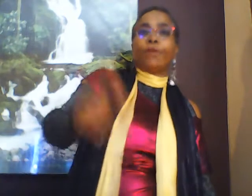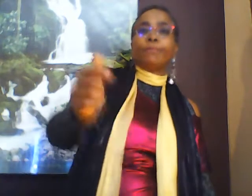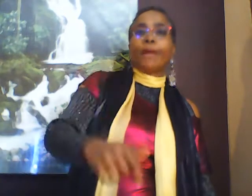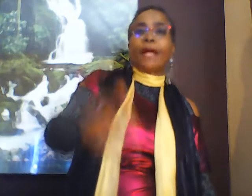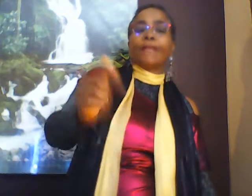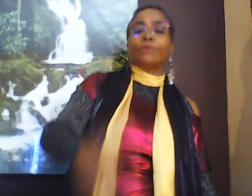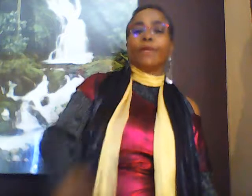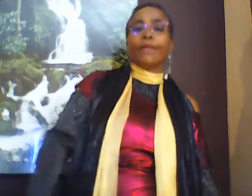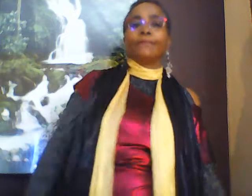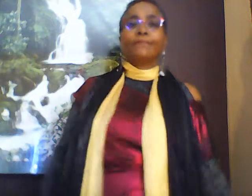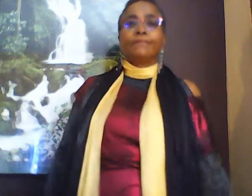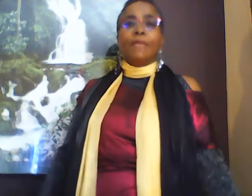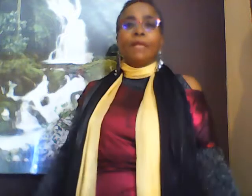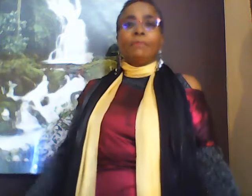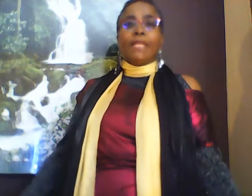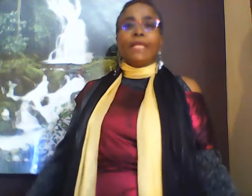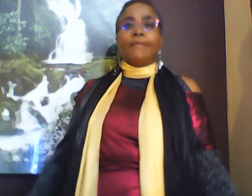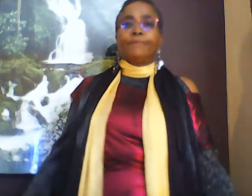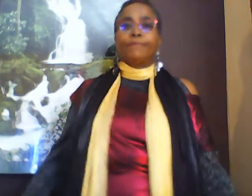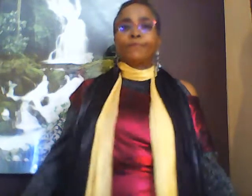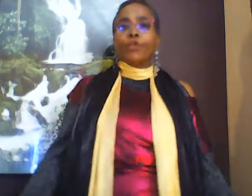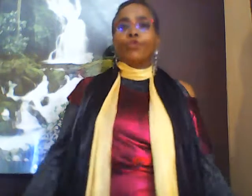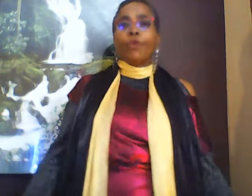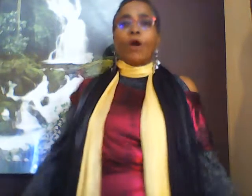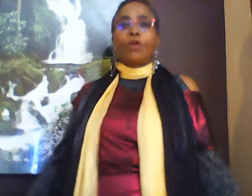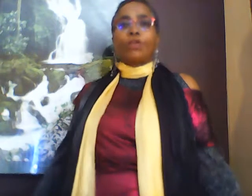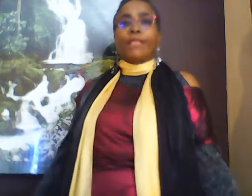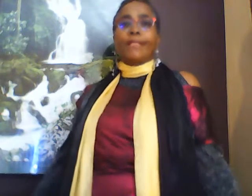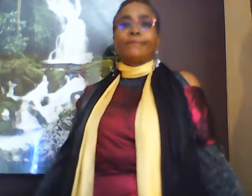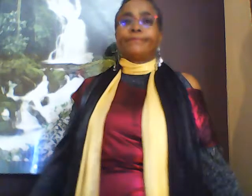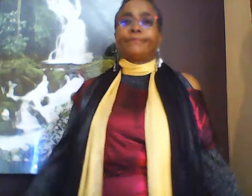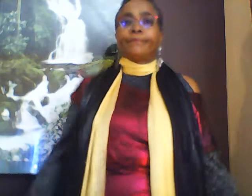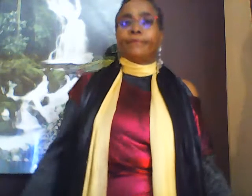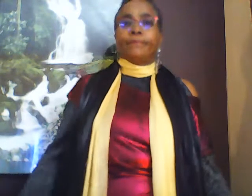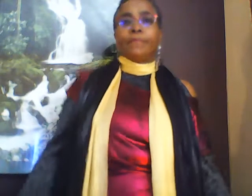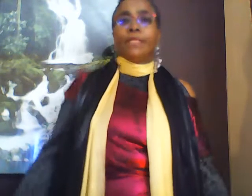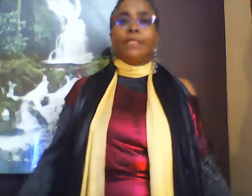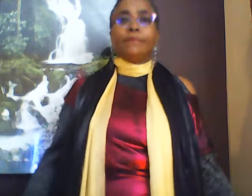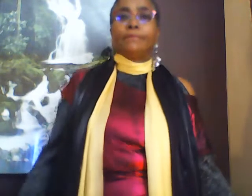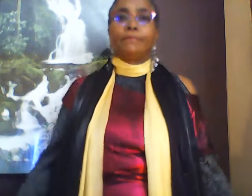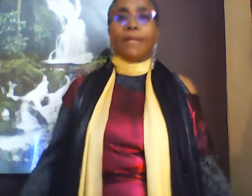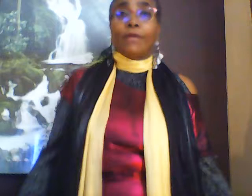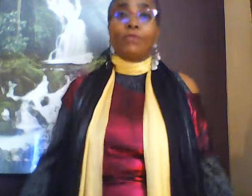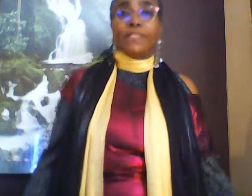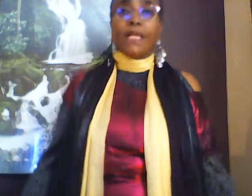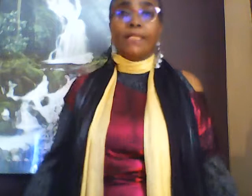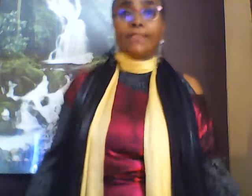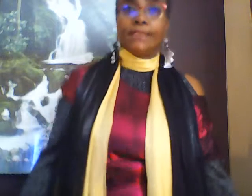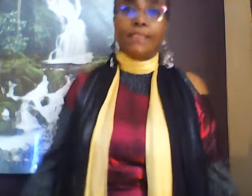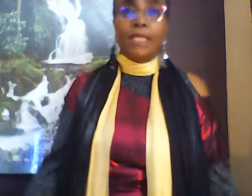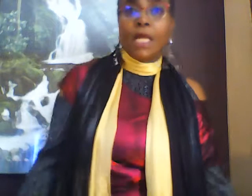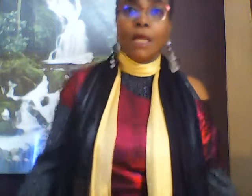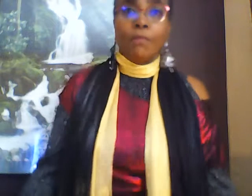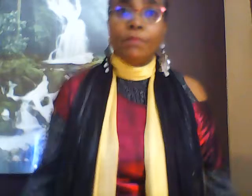coagulation pathway. Meaning, no more clotting. Bleeding, paradoxically, no